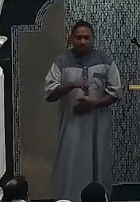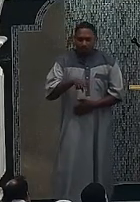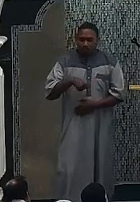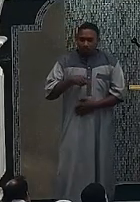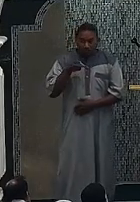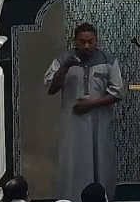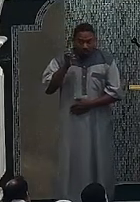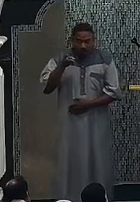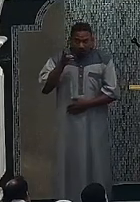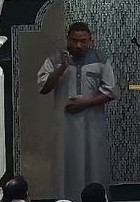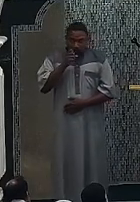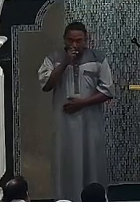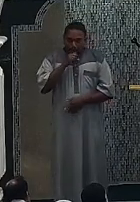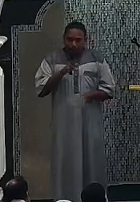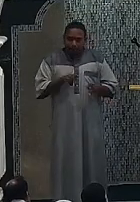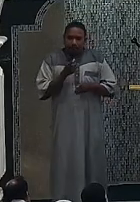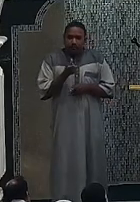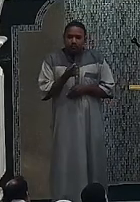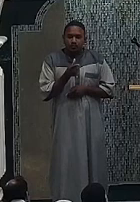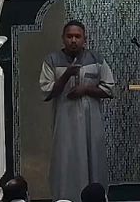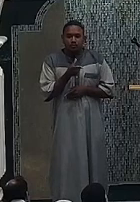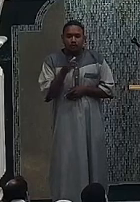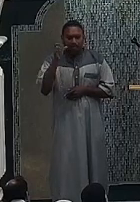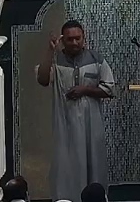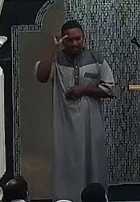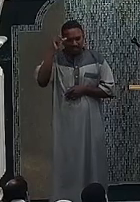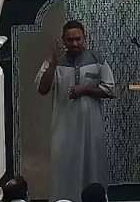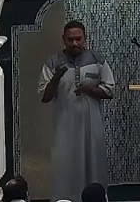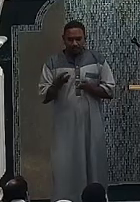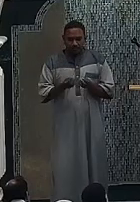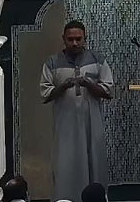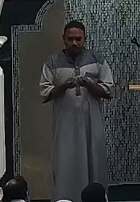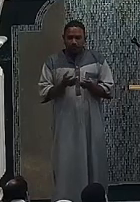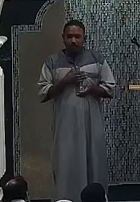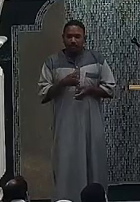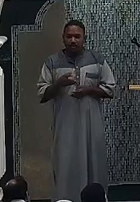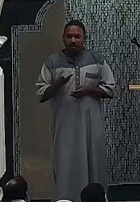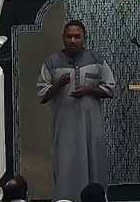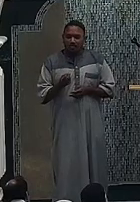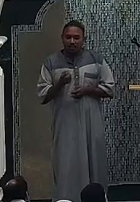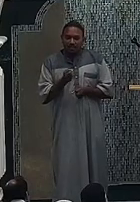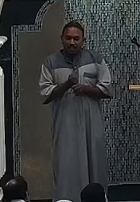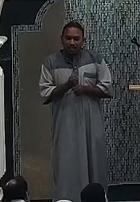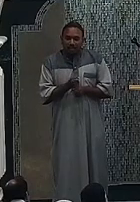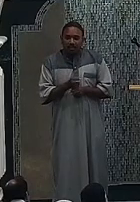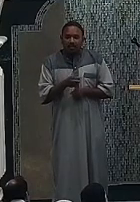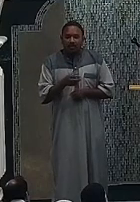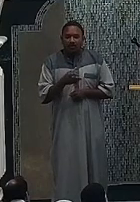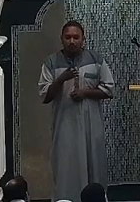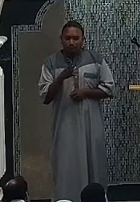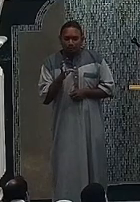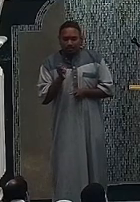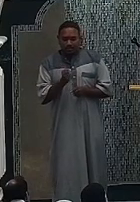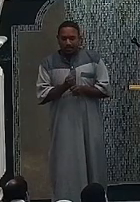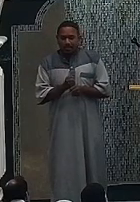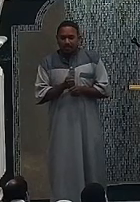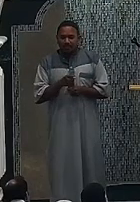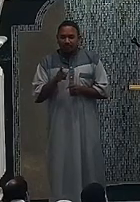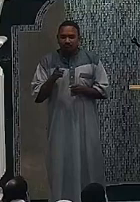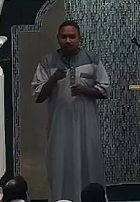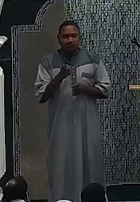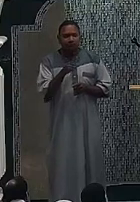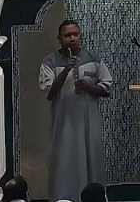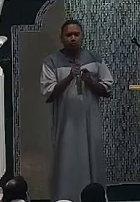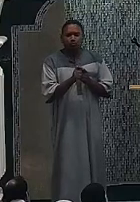and Pakistan and all of those places to do dawah work. Alhamdulillah, that's fantastic. But there is